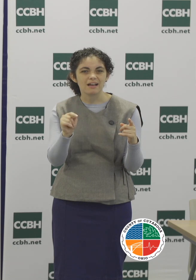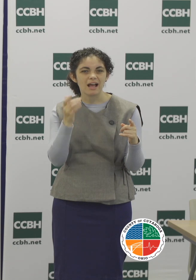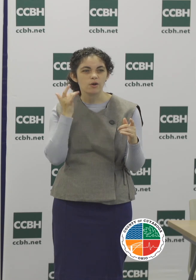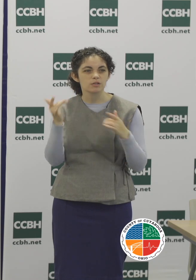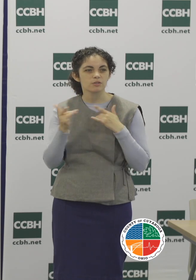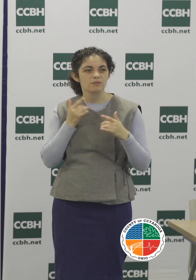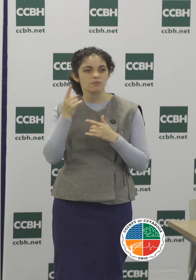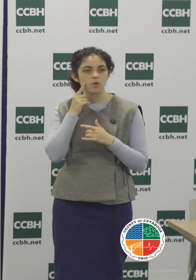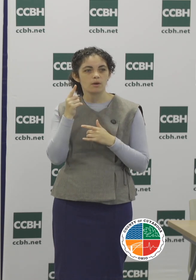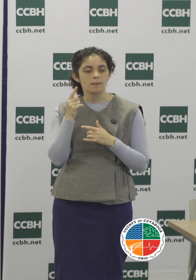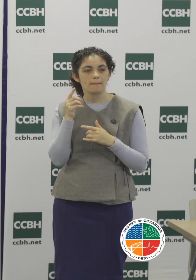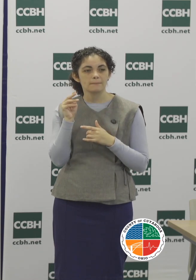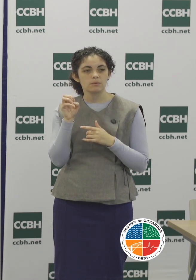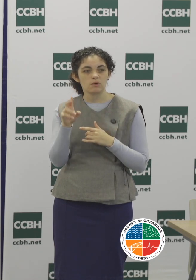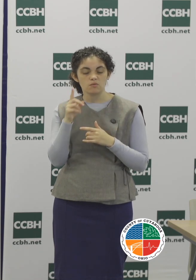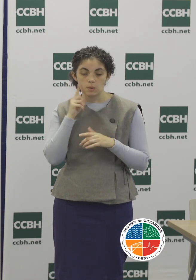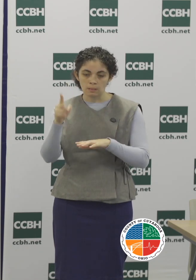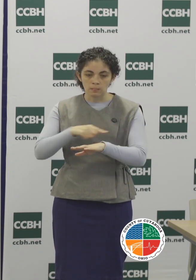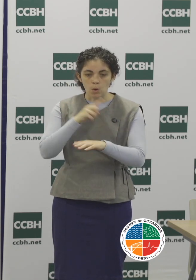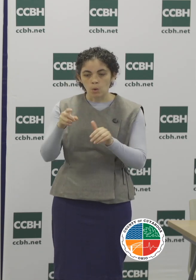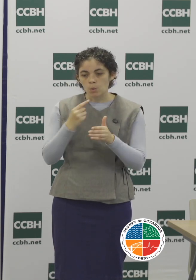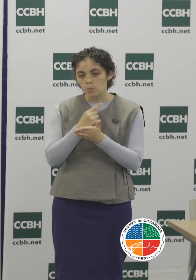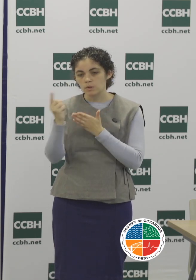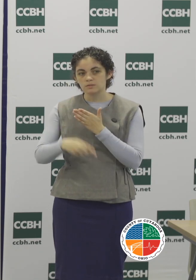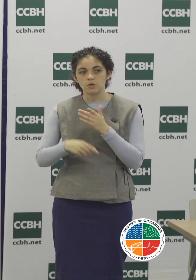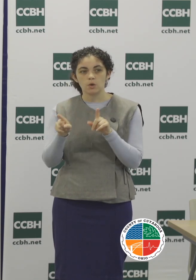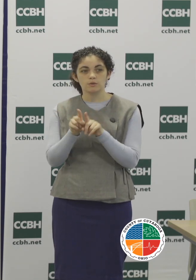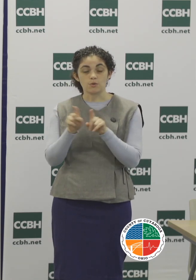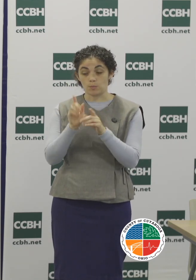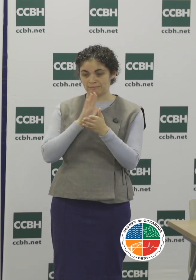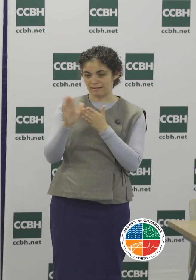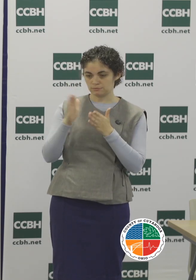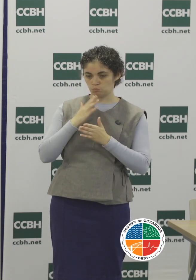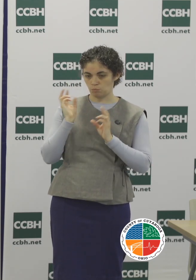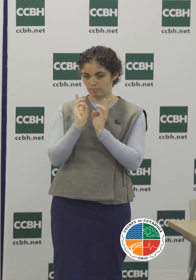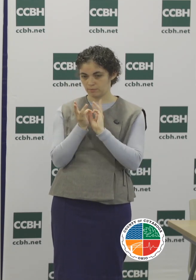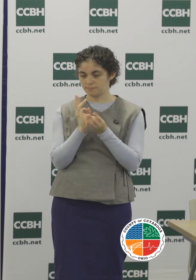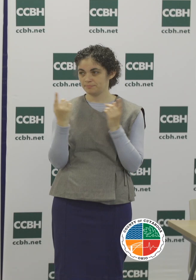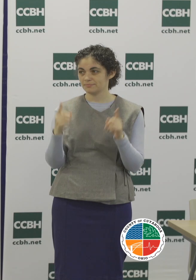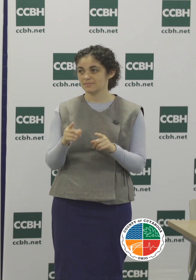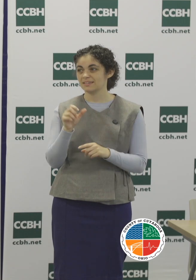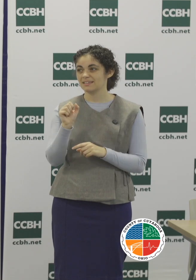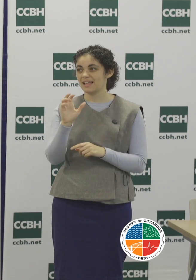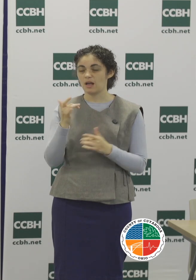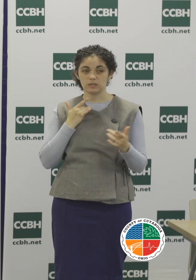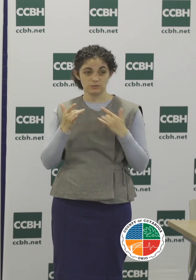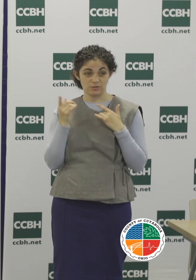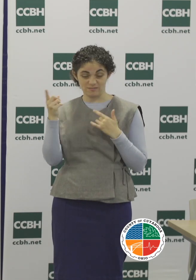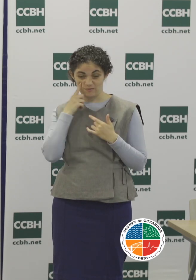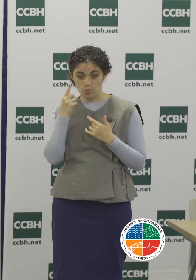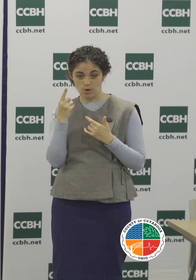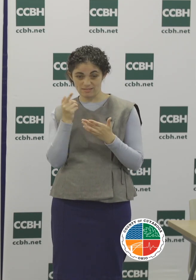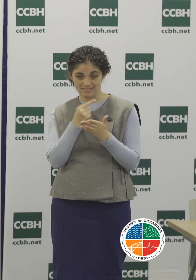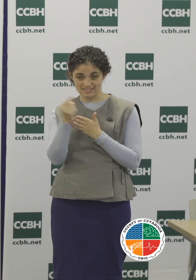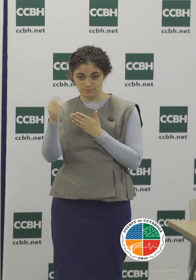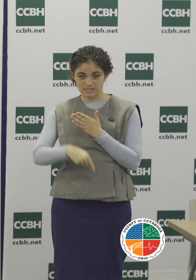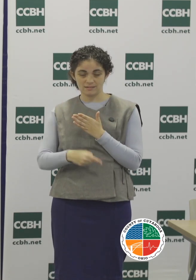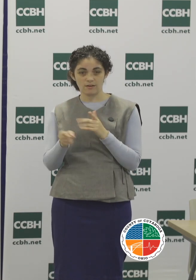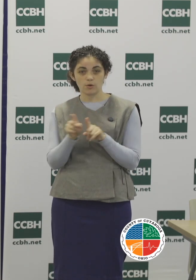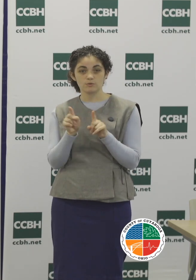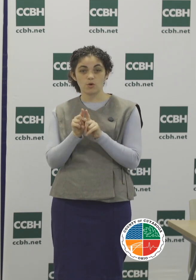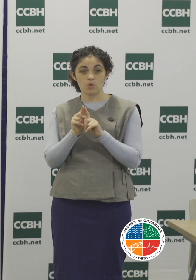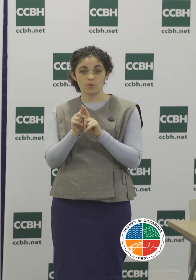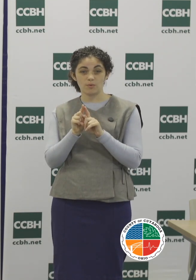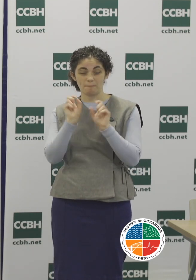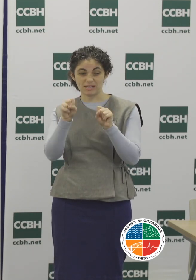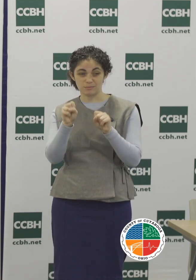weekend, especially with the long weekend and with projected nice weather? Scott's question is, how concerned am I about this weekend and the